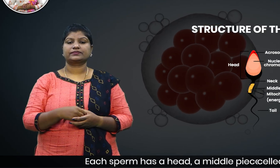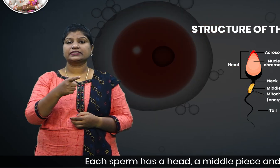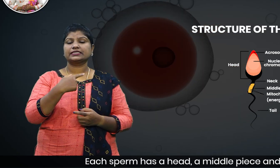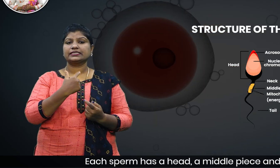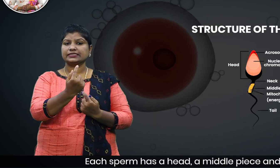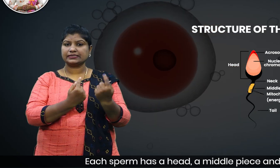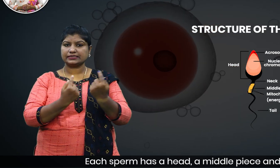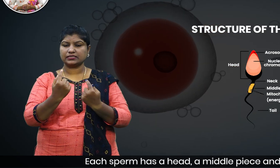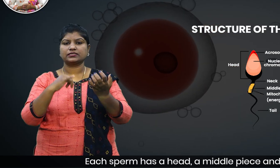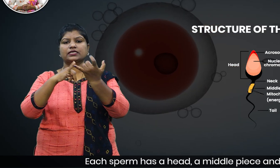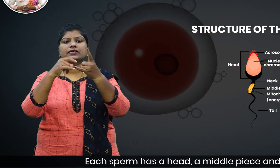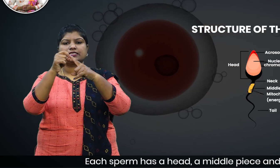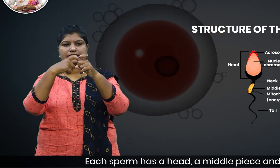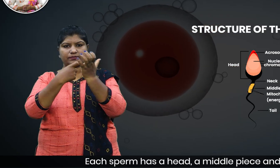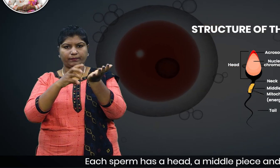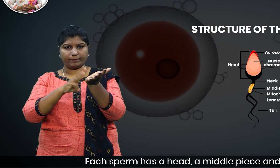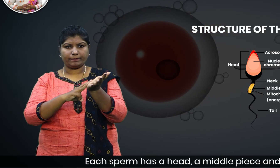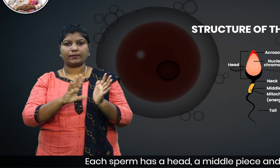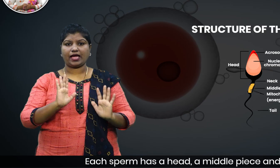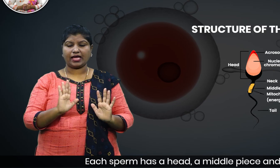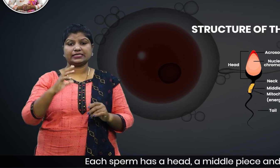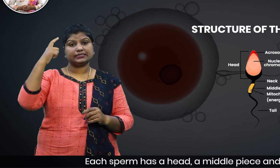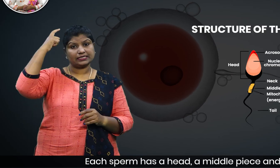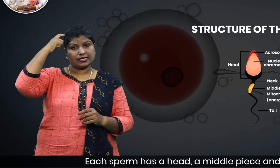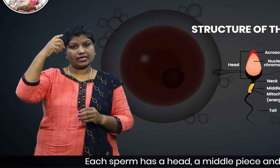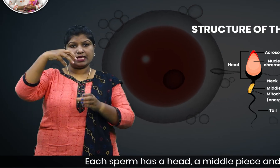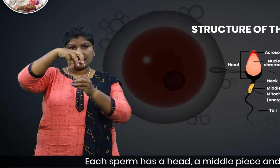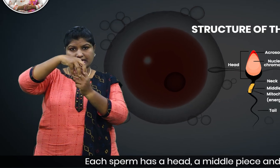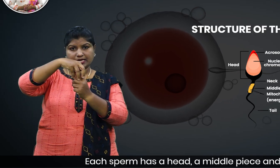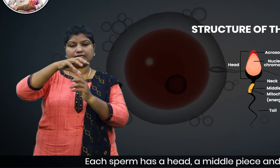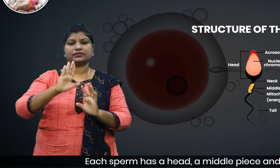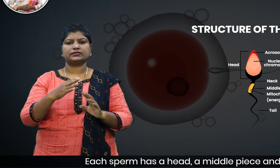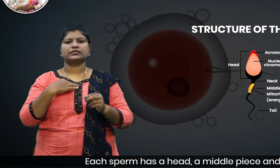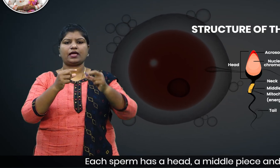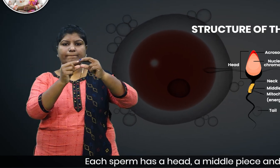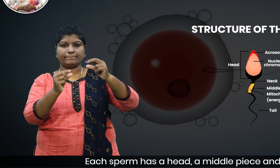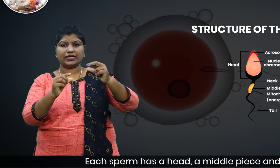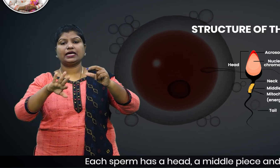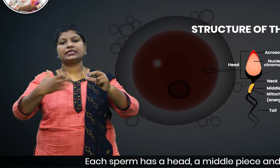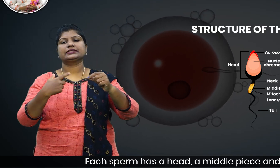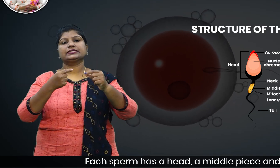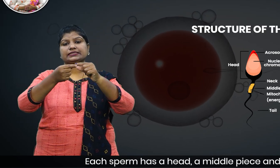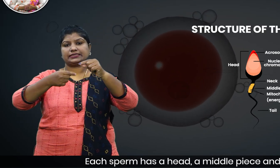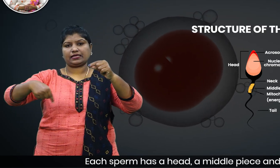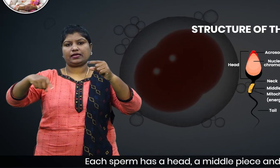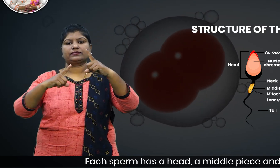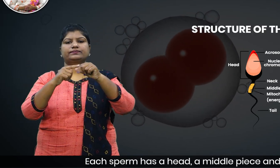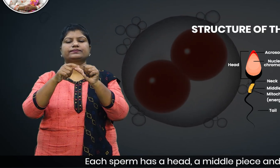Each sperm has a head, a middle piece, and a tail.